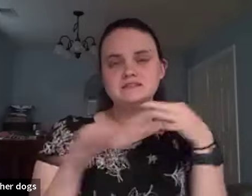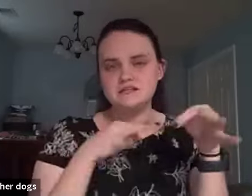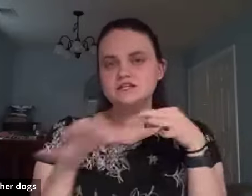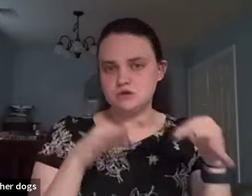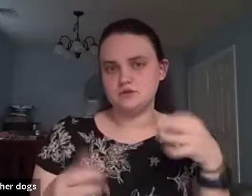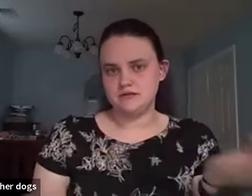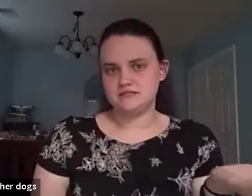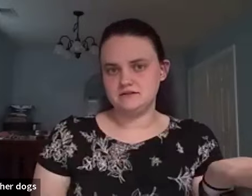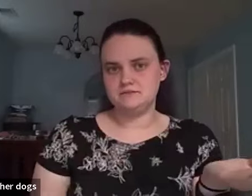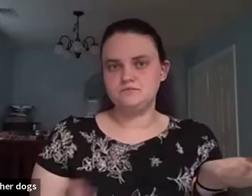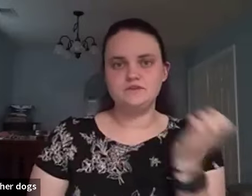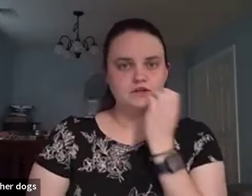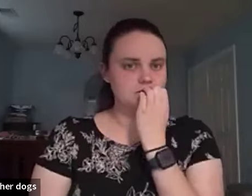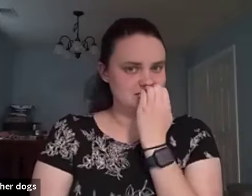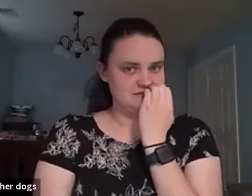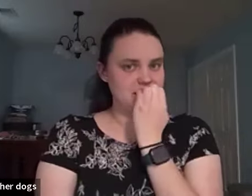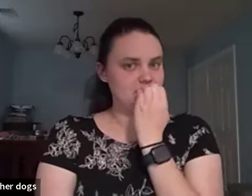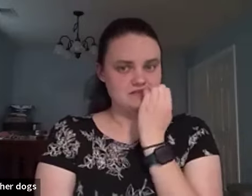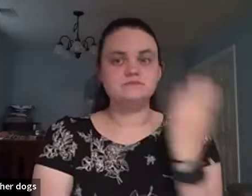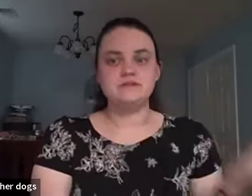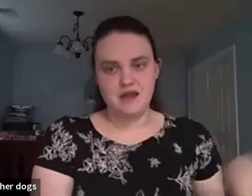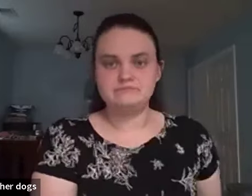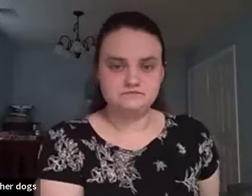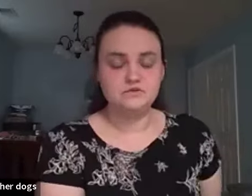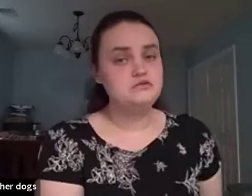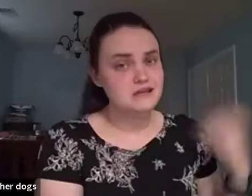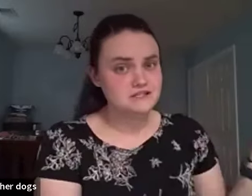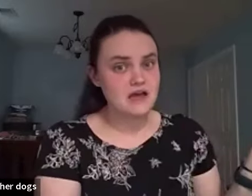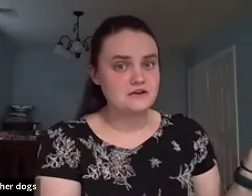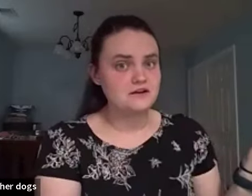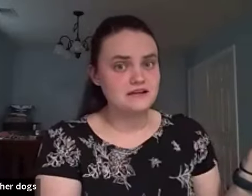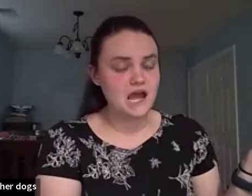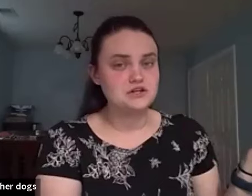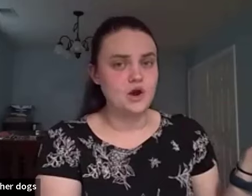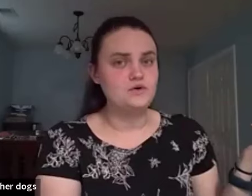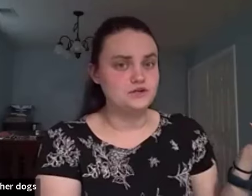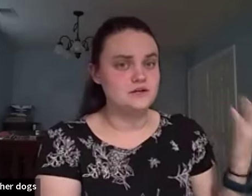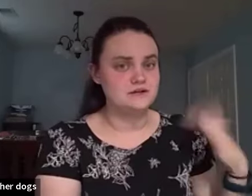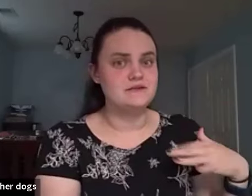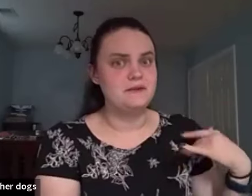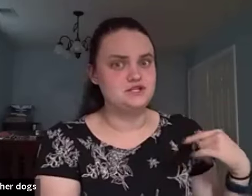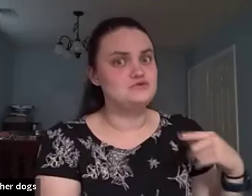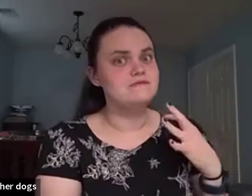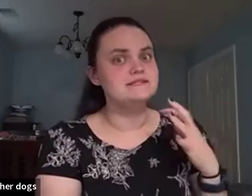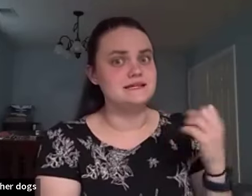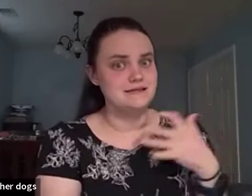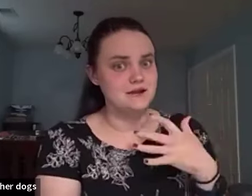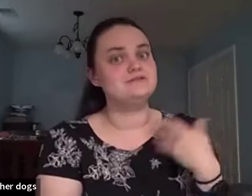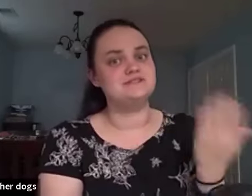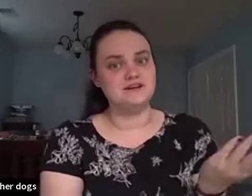that's like a descriptor basically, just biting those nails. But yeah, you can do that. They're gonna catch on. Oh, you're talking about something that makes you nervous and scared. So,